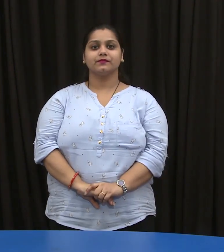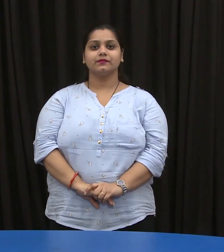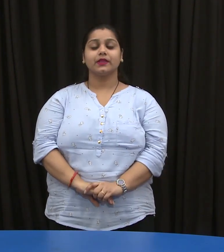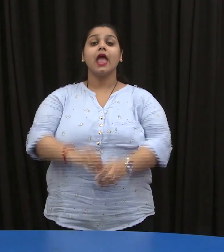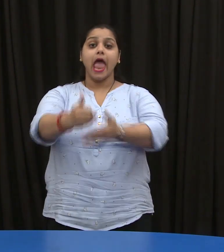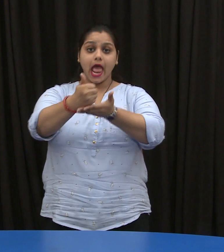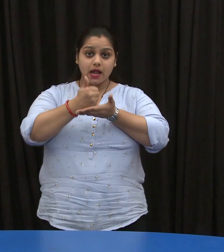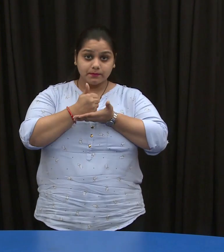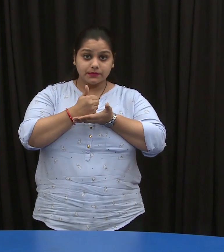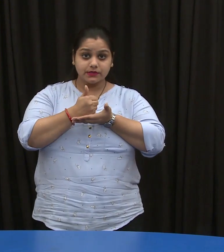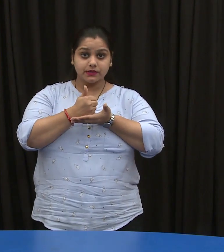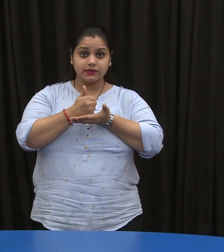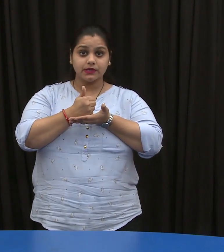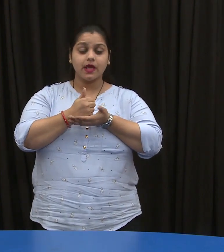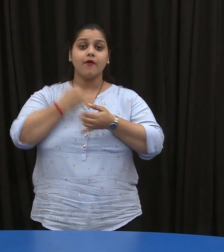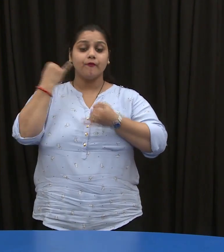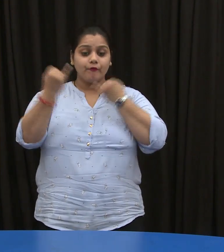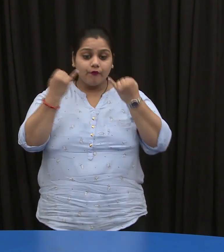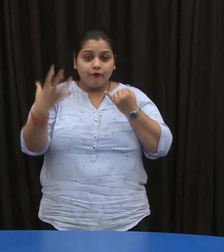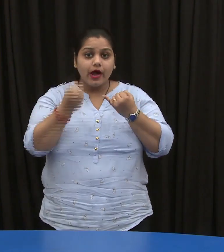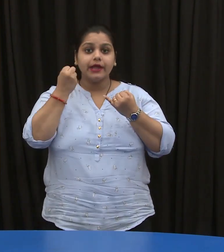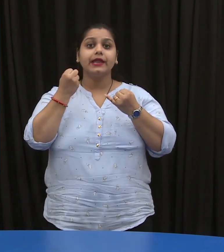helps in finding the pages